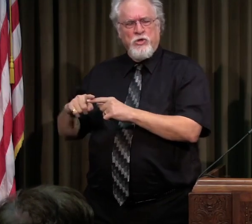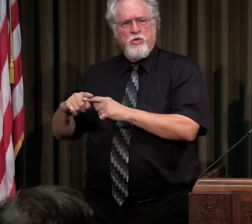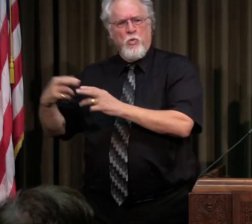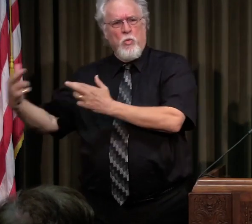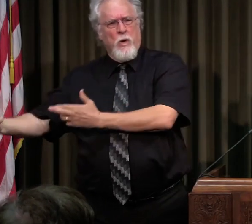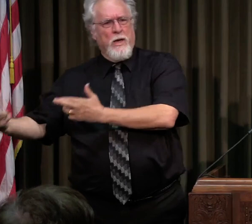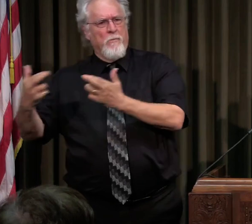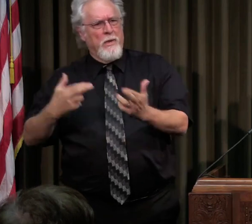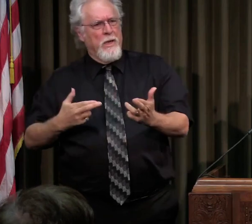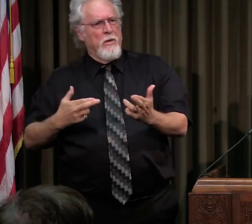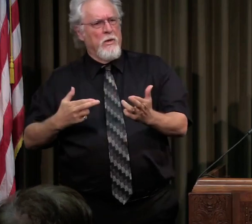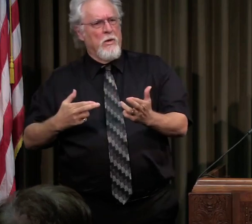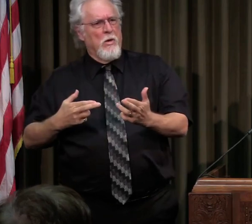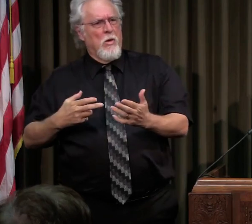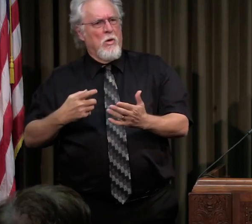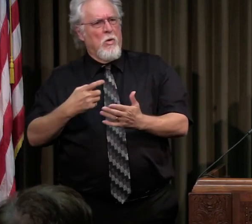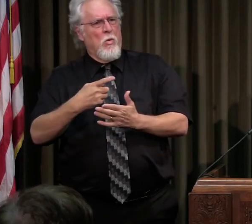what